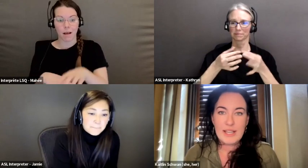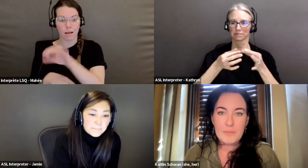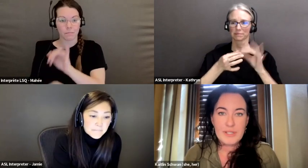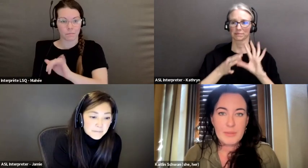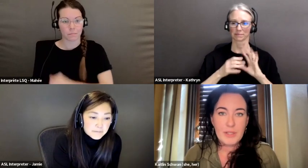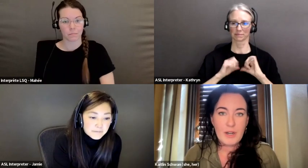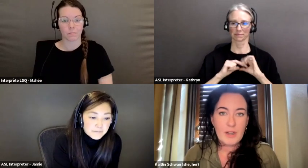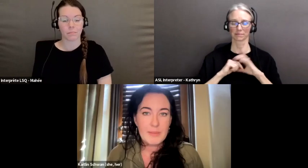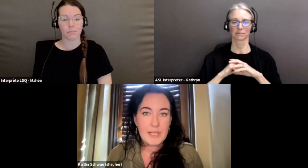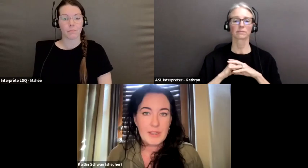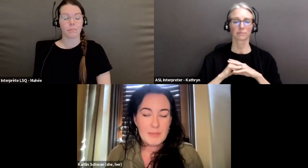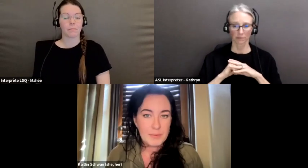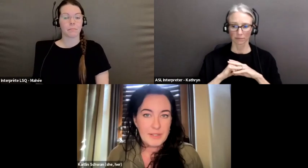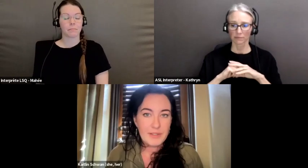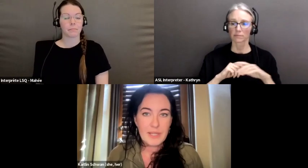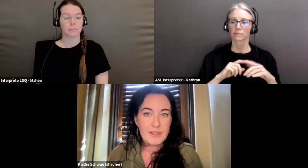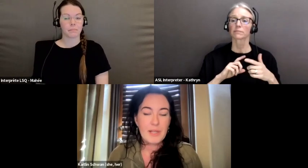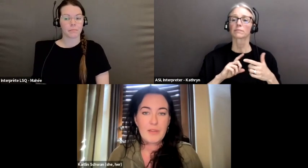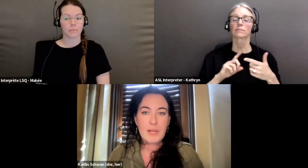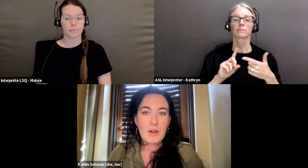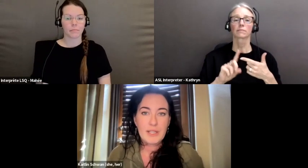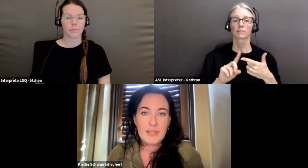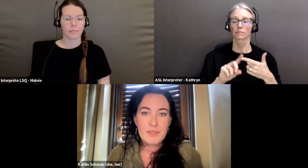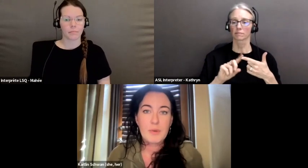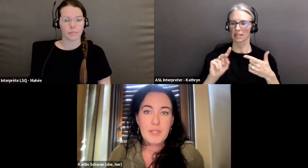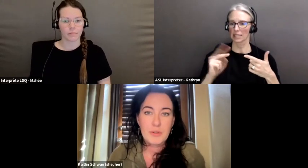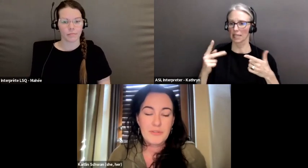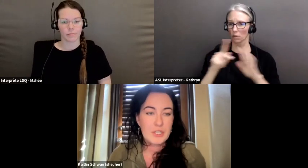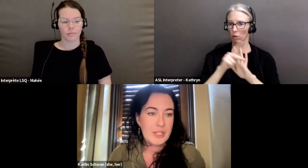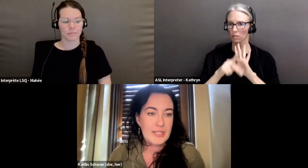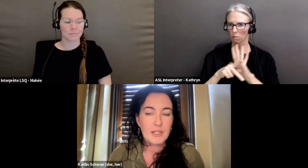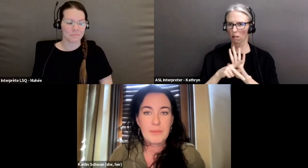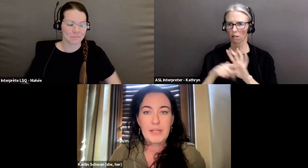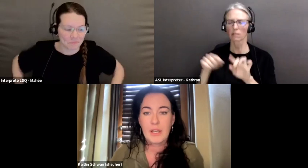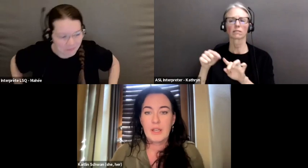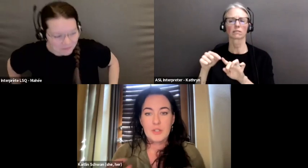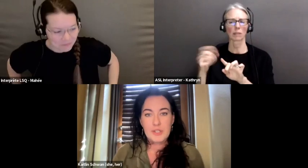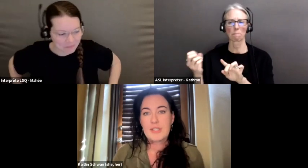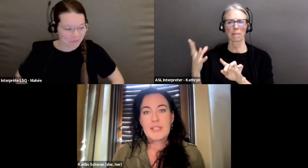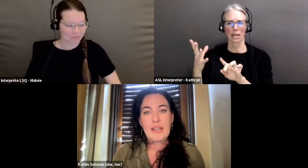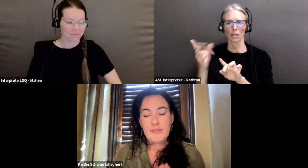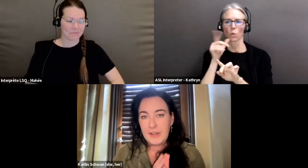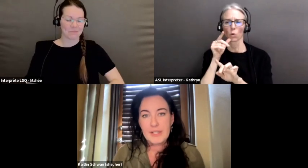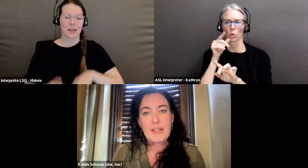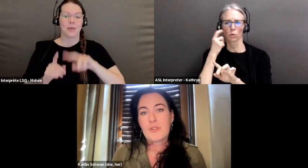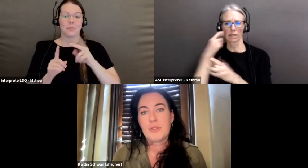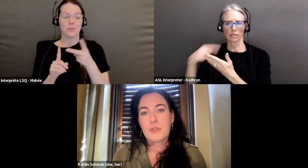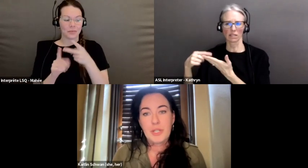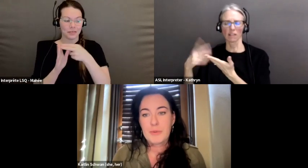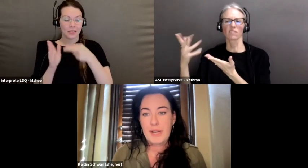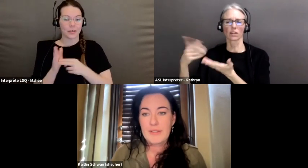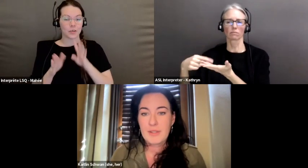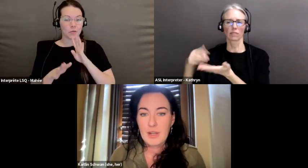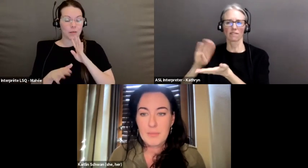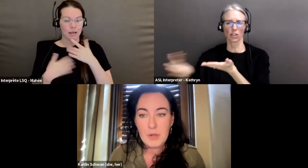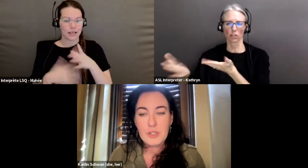The second principle, and I'll speak to this briefly because many of my colleagues have spoken to evictions here, but just to say, very central to a